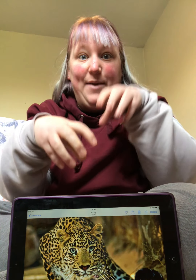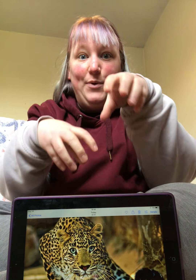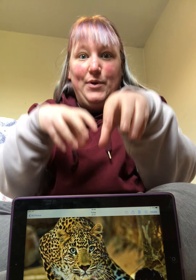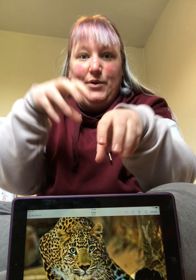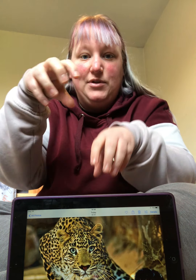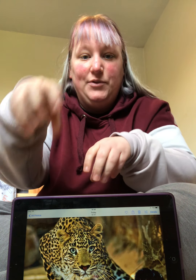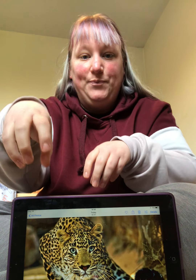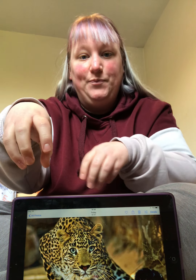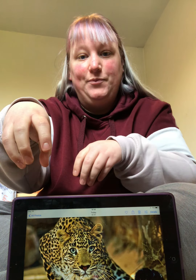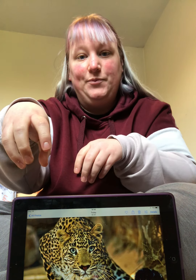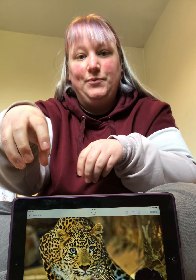leopard.